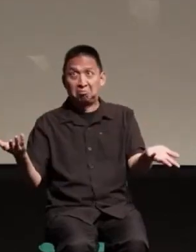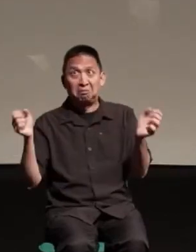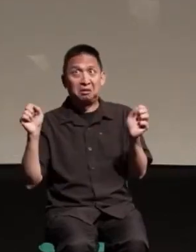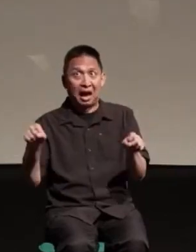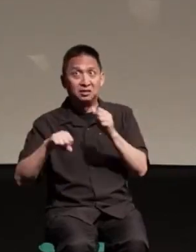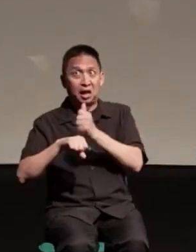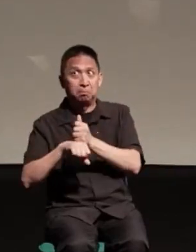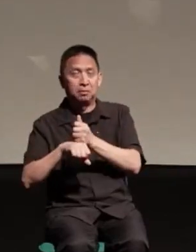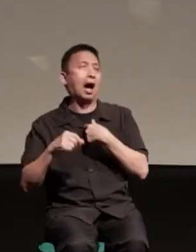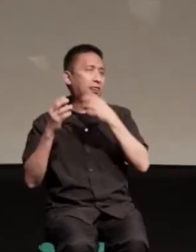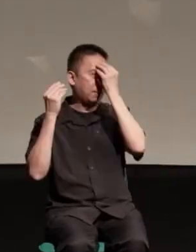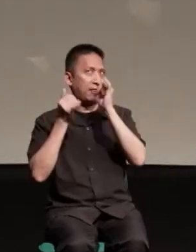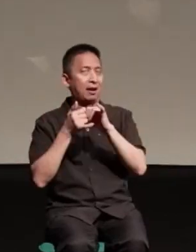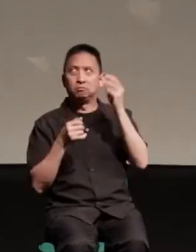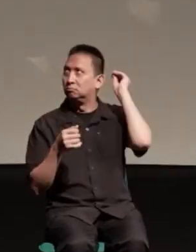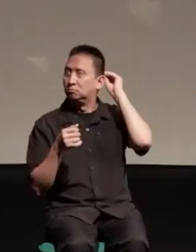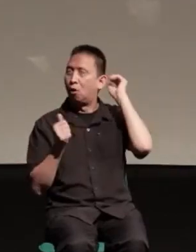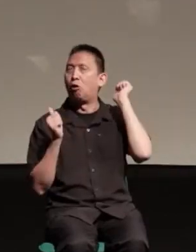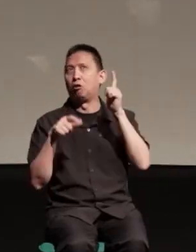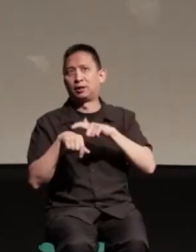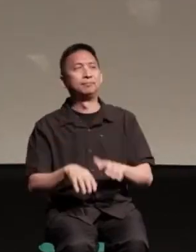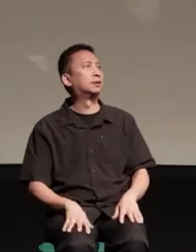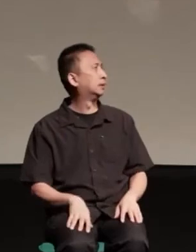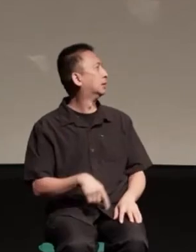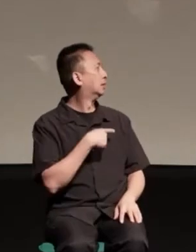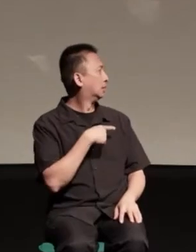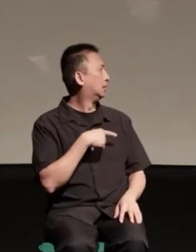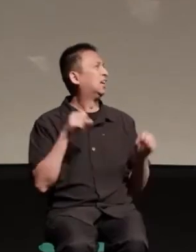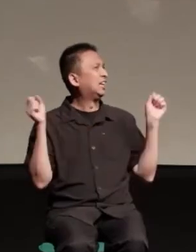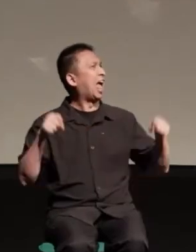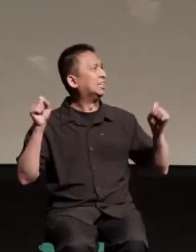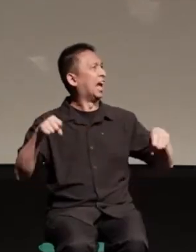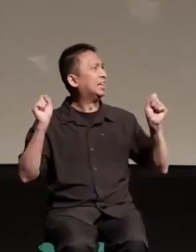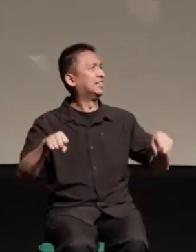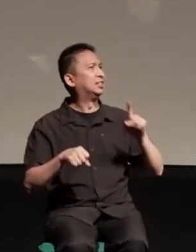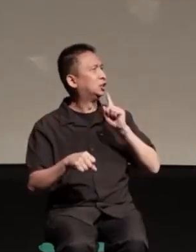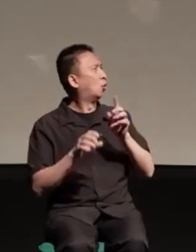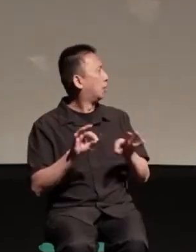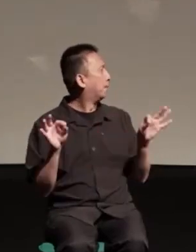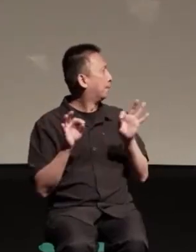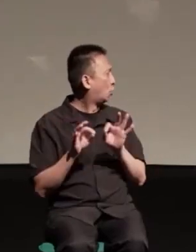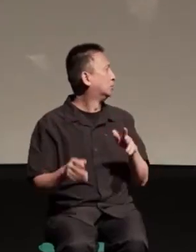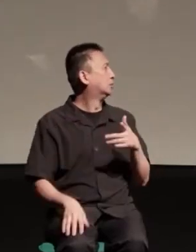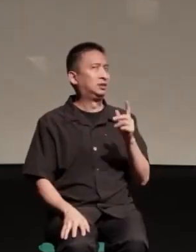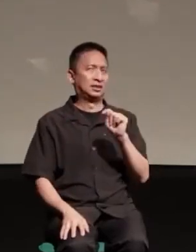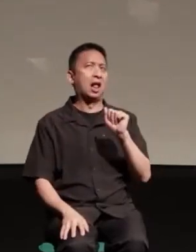I think about all the time. I think that's so important. We have such narrow,